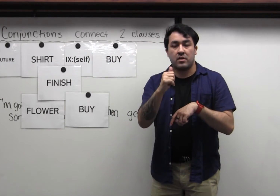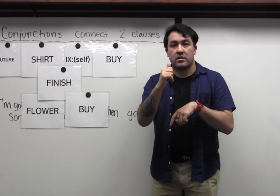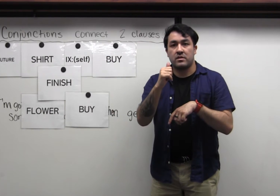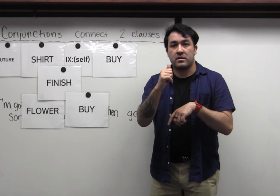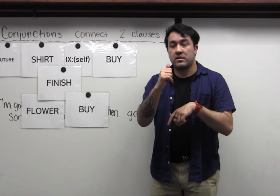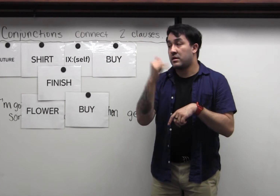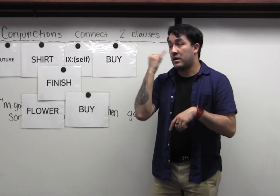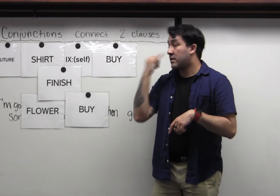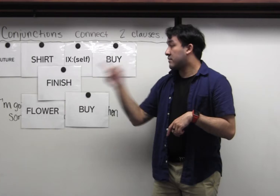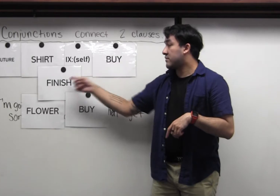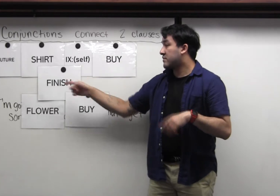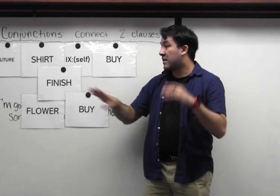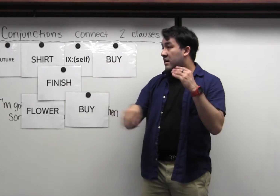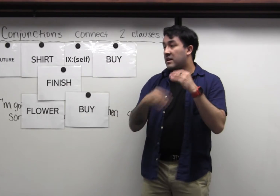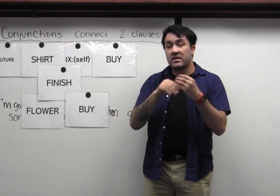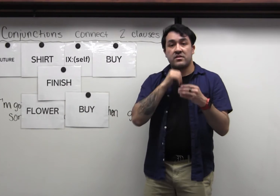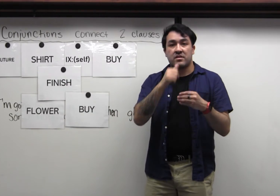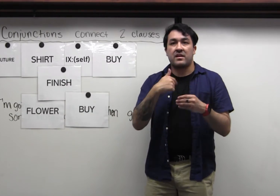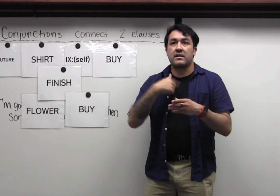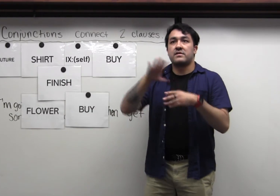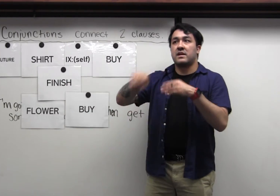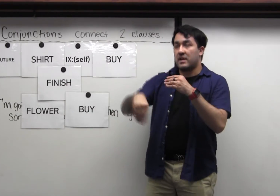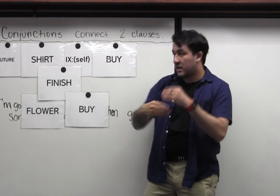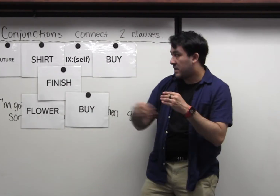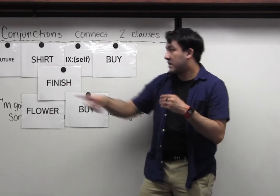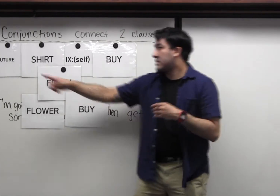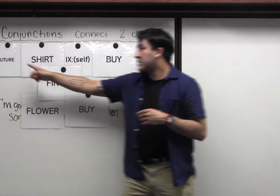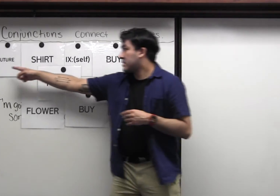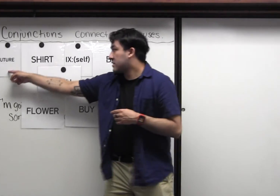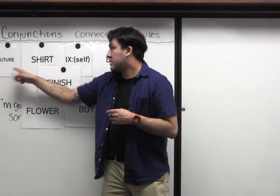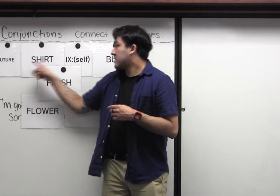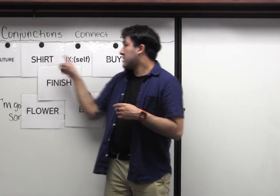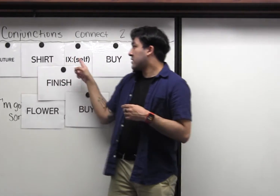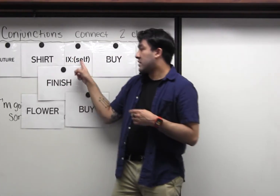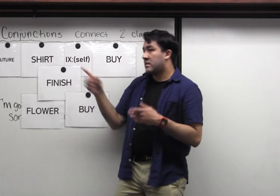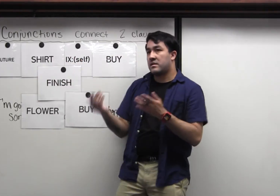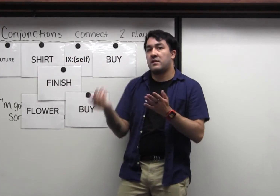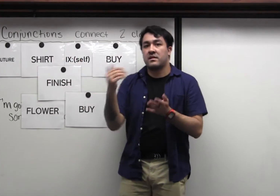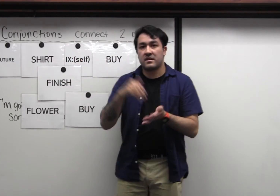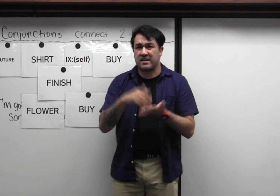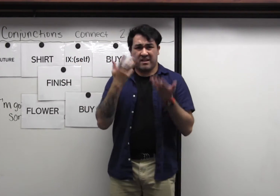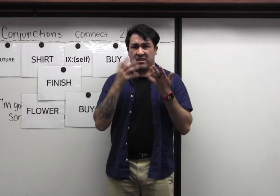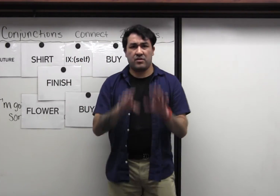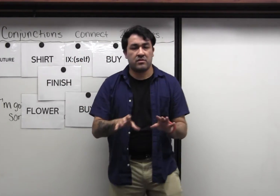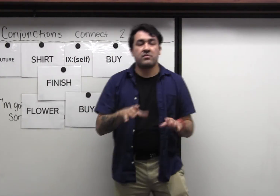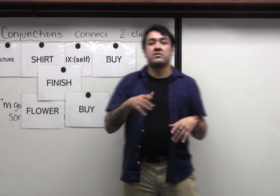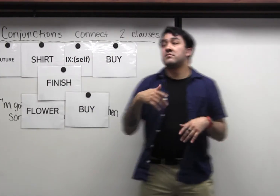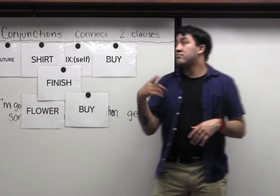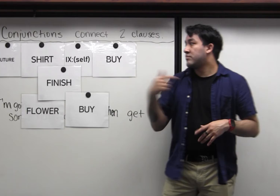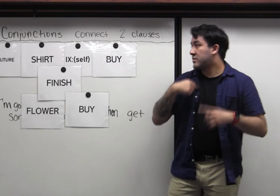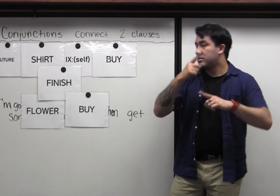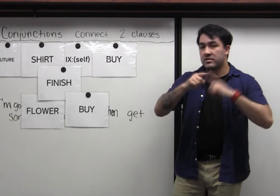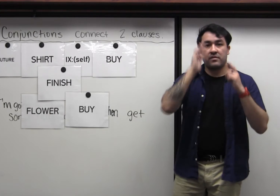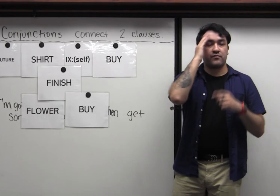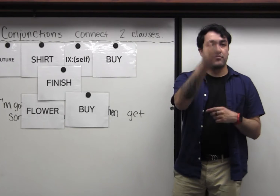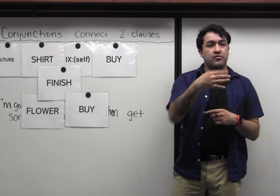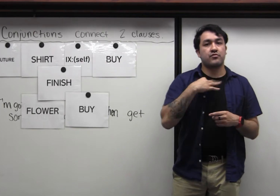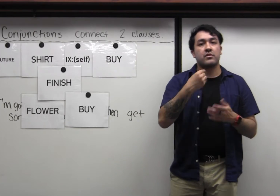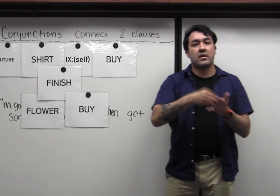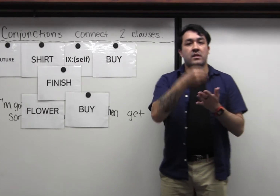finish, we don't have to say anything doubly. We don't have to add anything with these extra signs again. We can just sign one